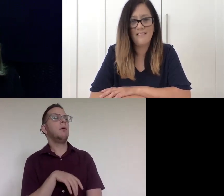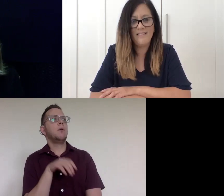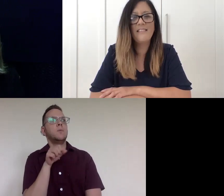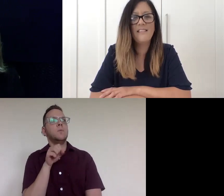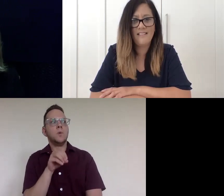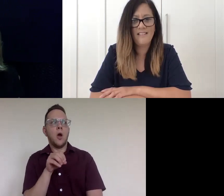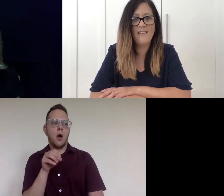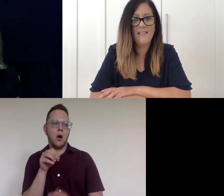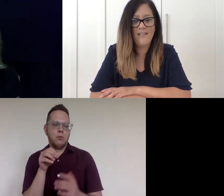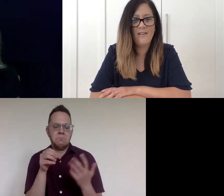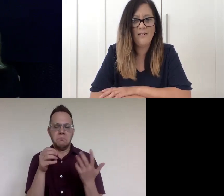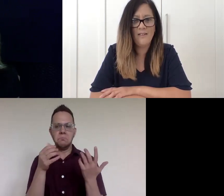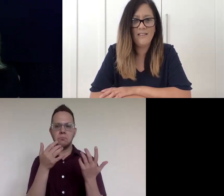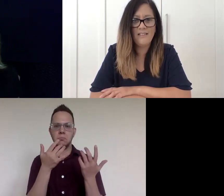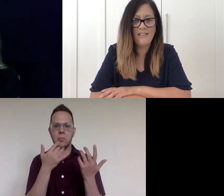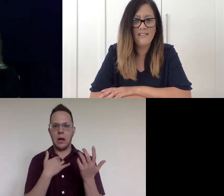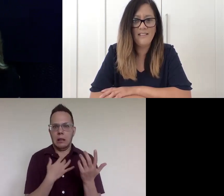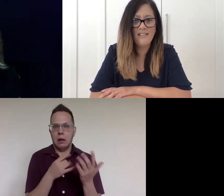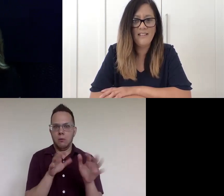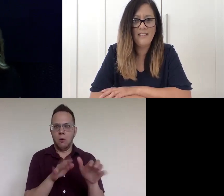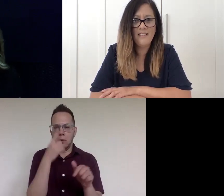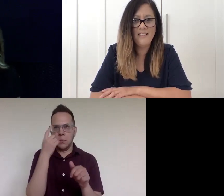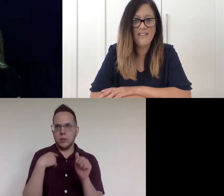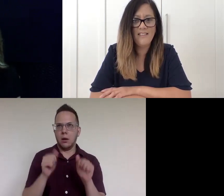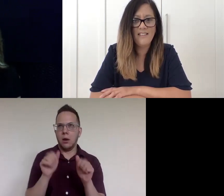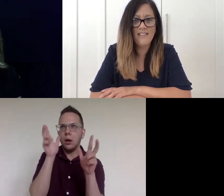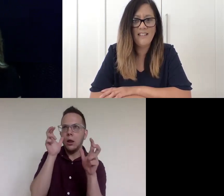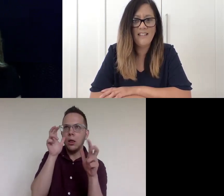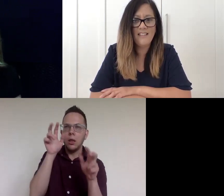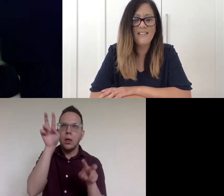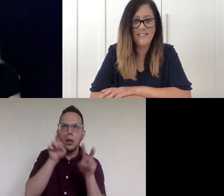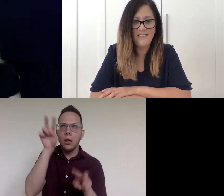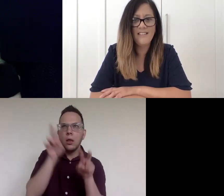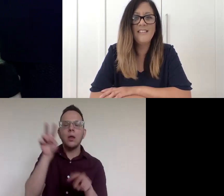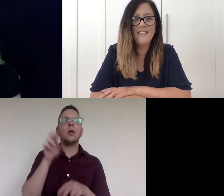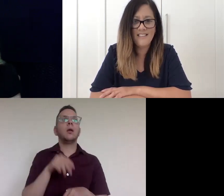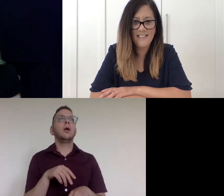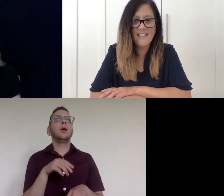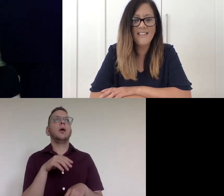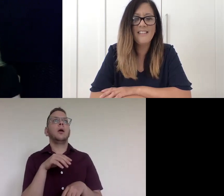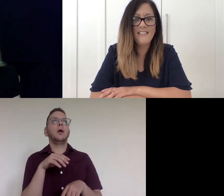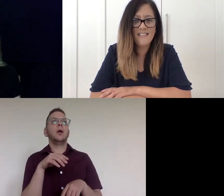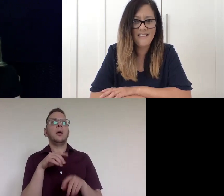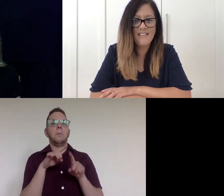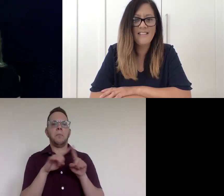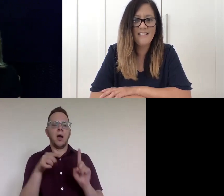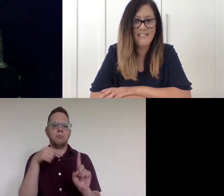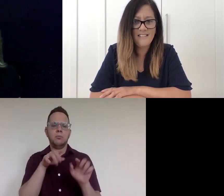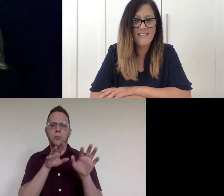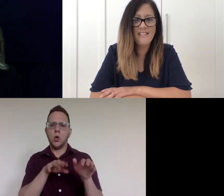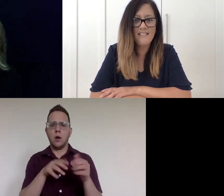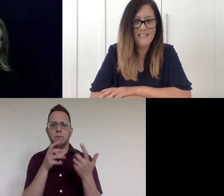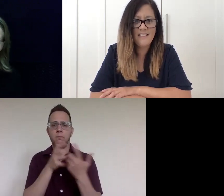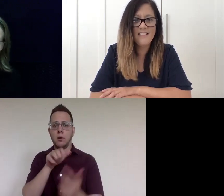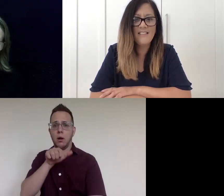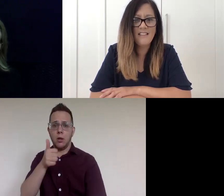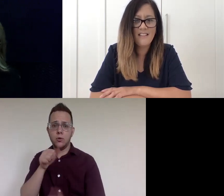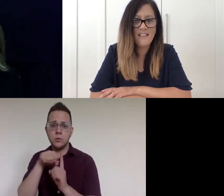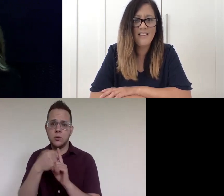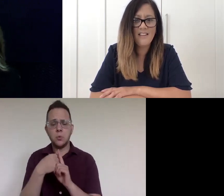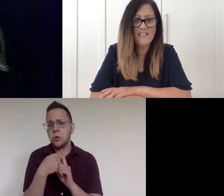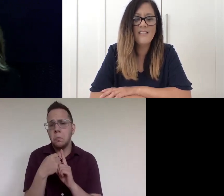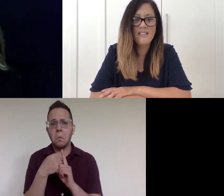is fine, but I just never did. I like to take my own notes. I didn't want to spend time reading their notes and then having that fit with